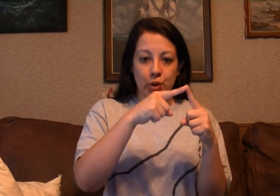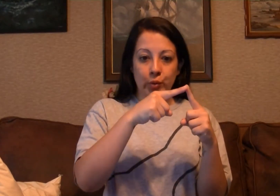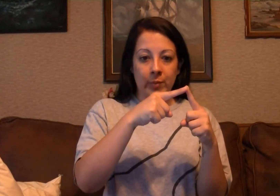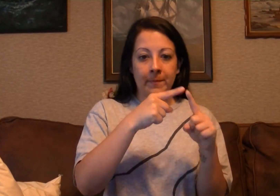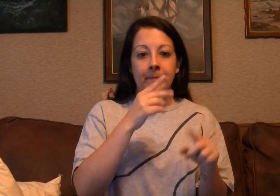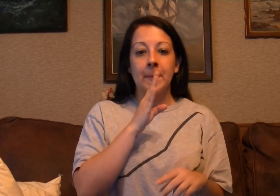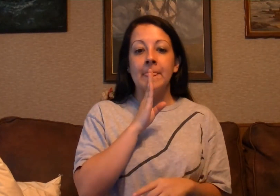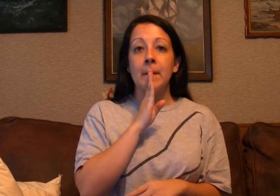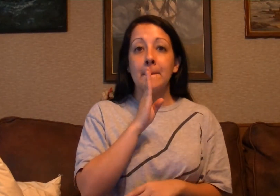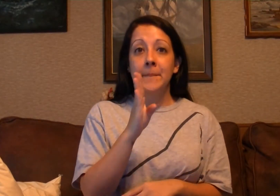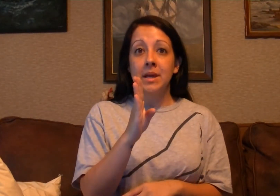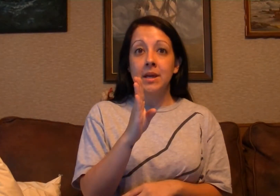To. Be.